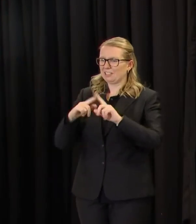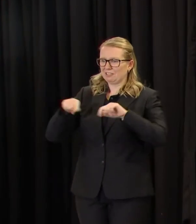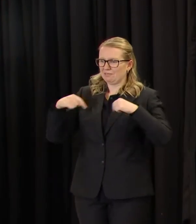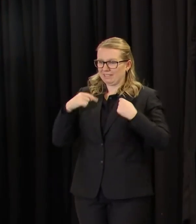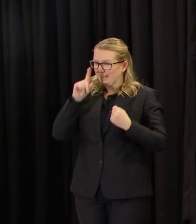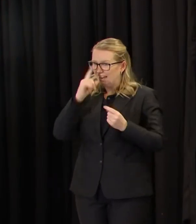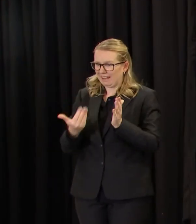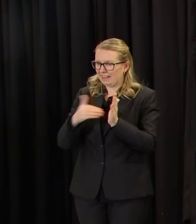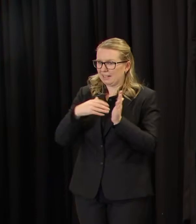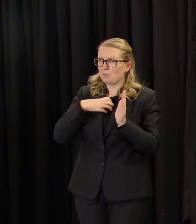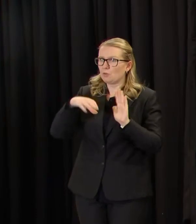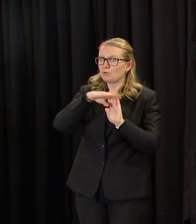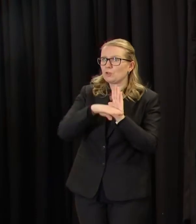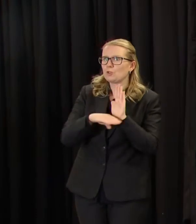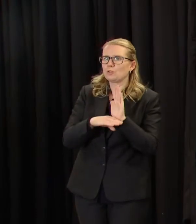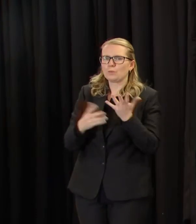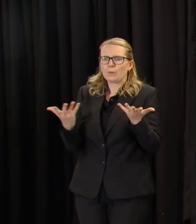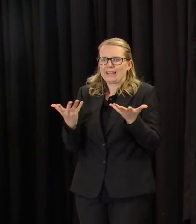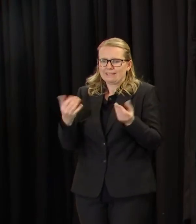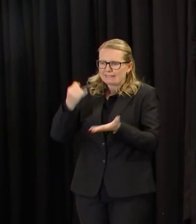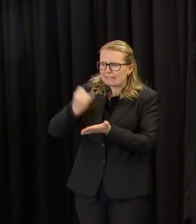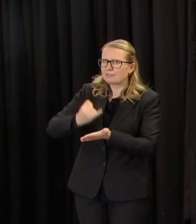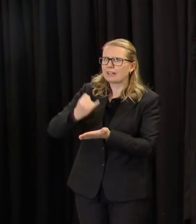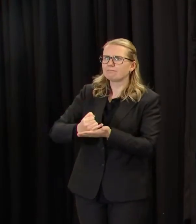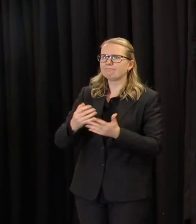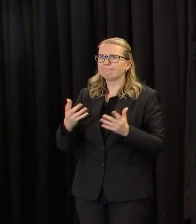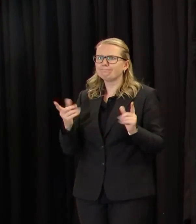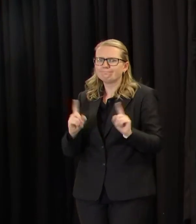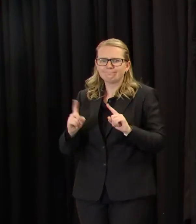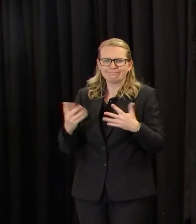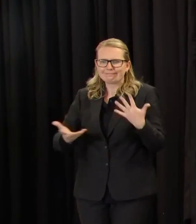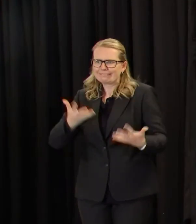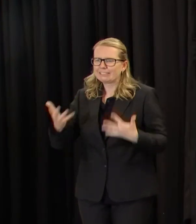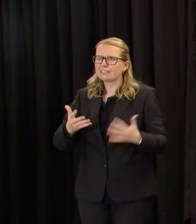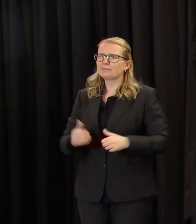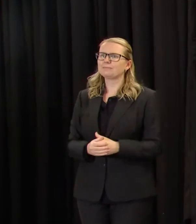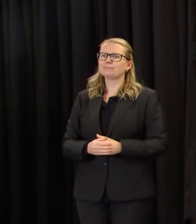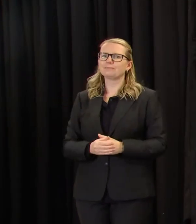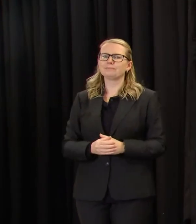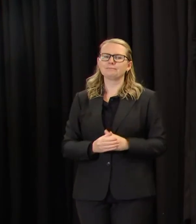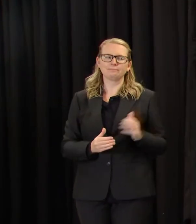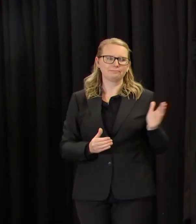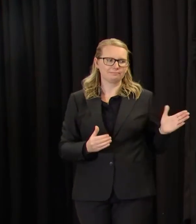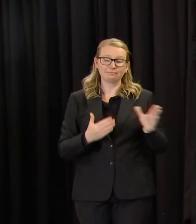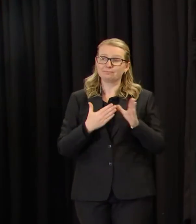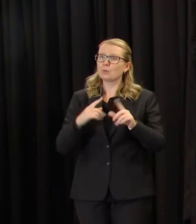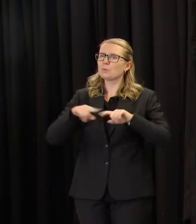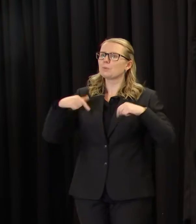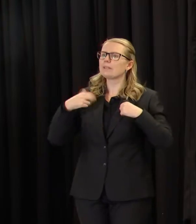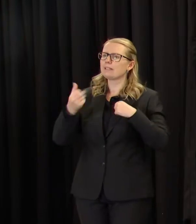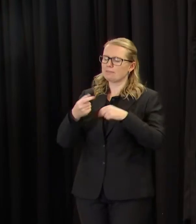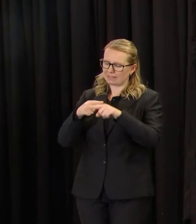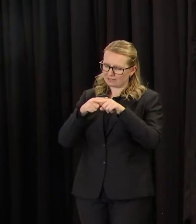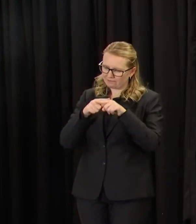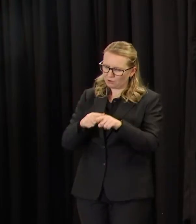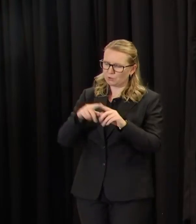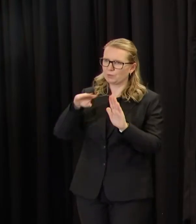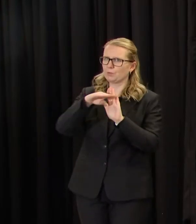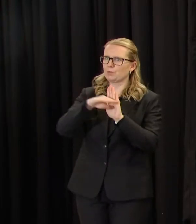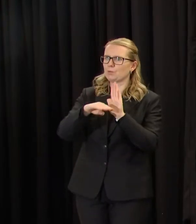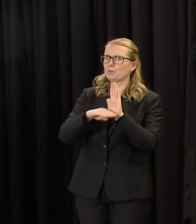now. So where are we falling over? How is this happening? We've all got to follow these existing rules, and if we do, then we will continue to bring these cases